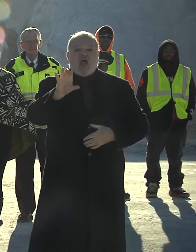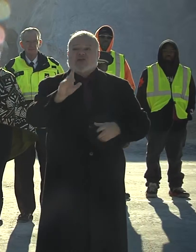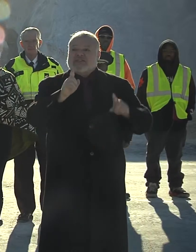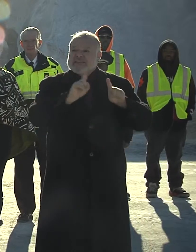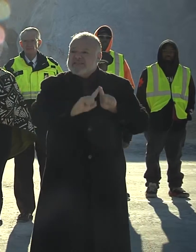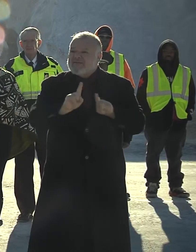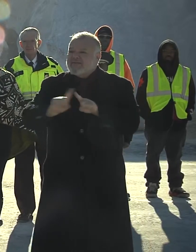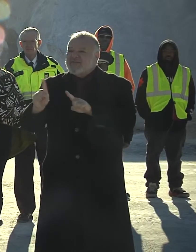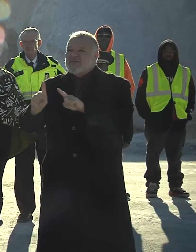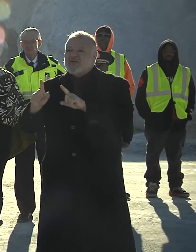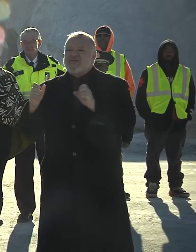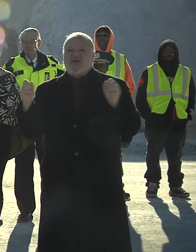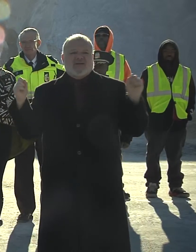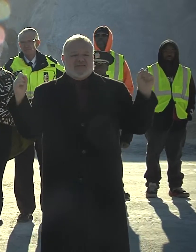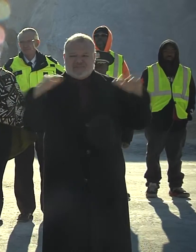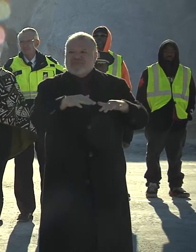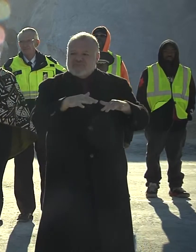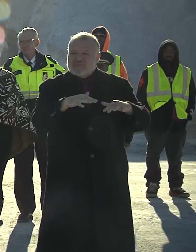storm.